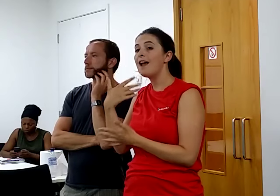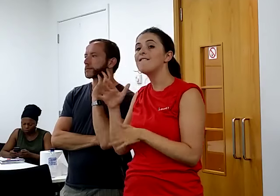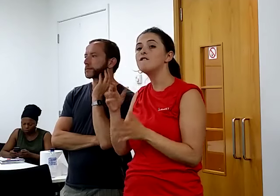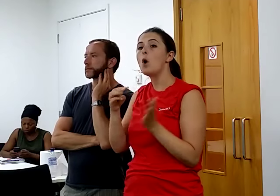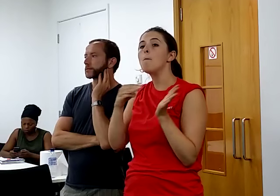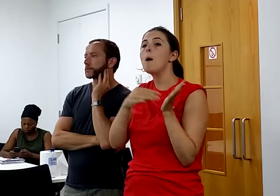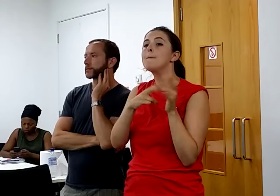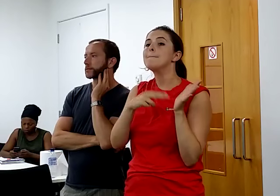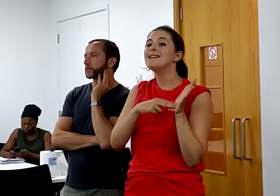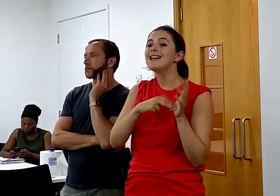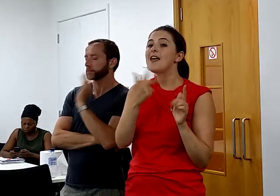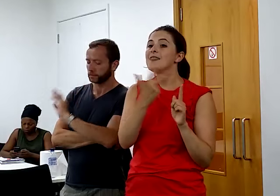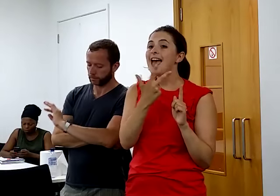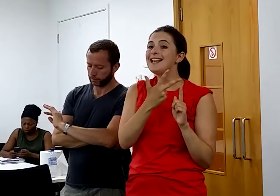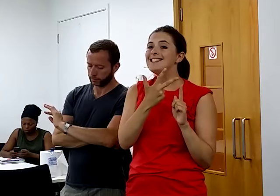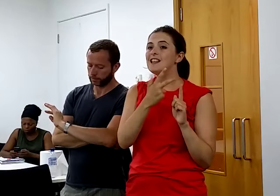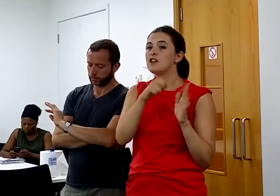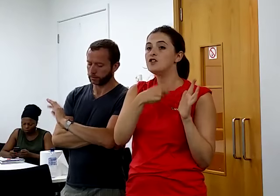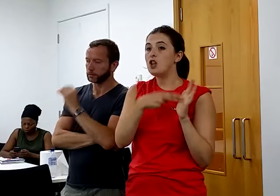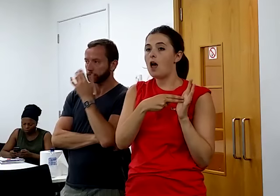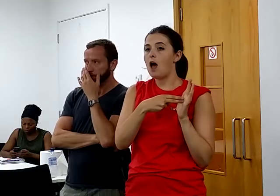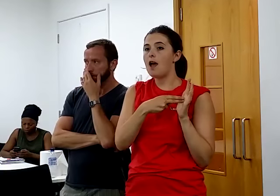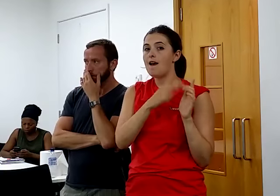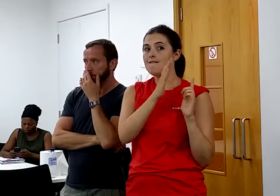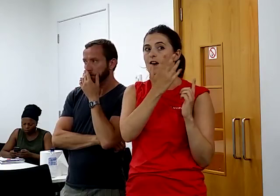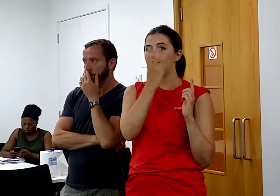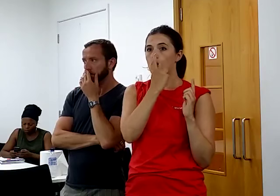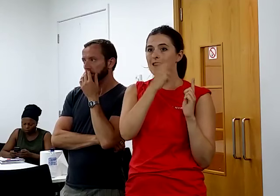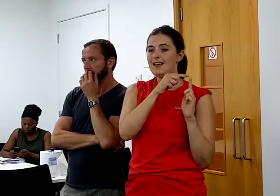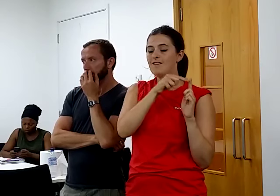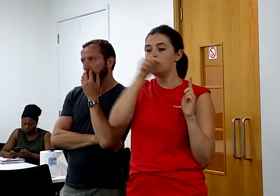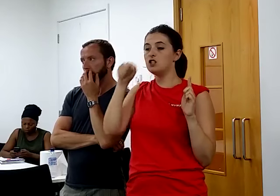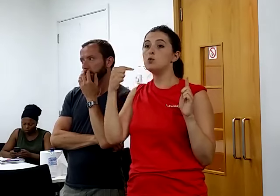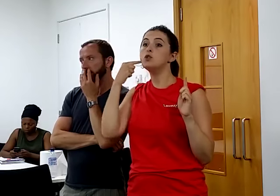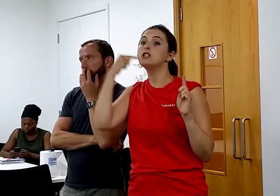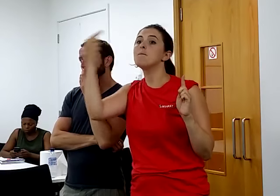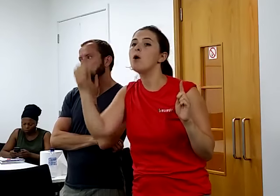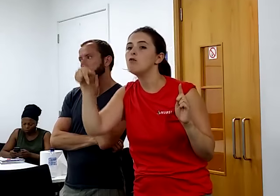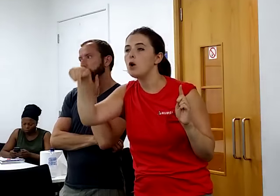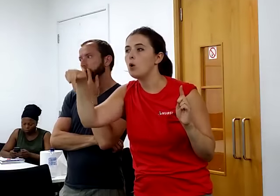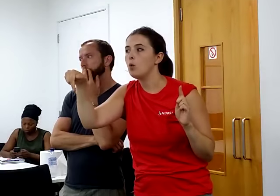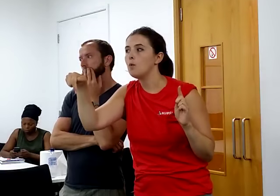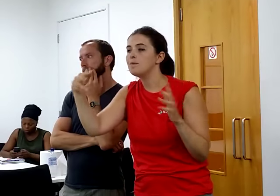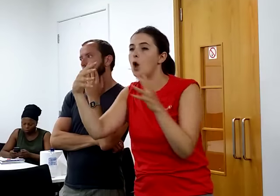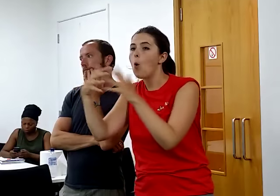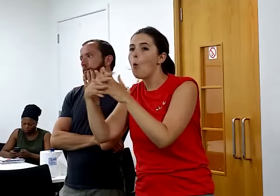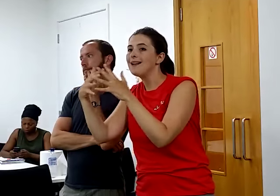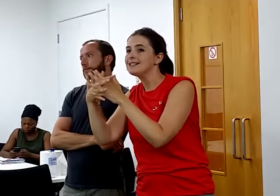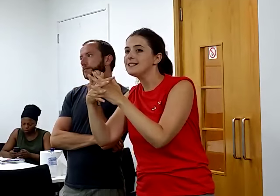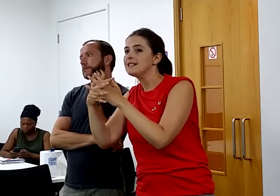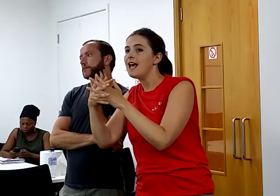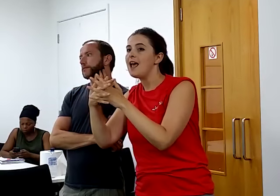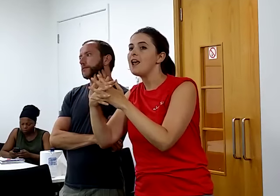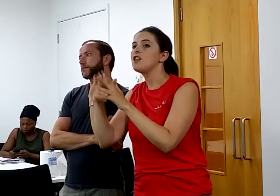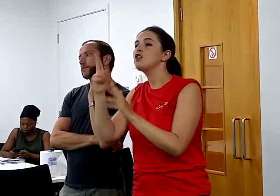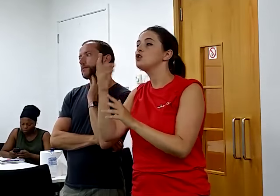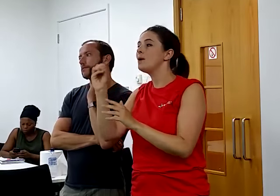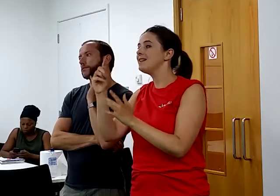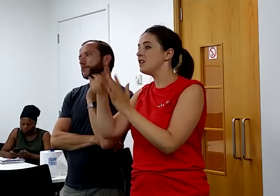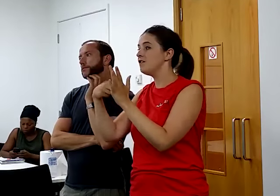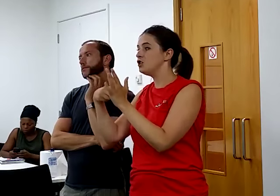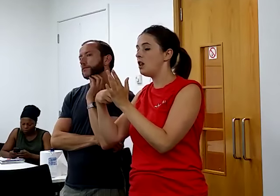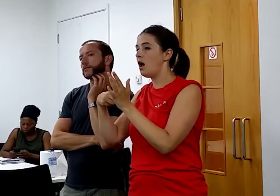the 18th of July, 5 o'clock, until tomorrow, Wednesday the 20th of July,